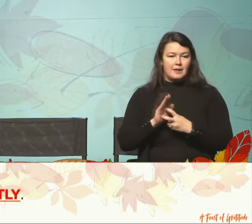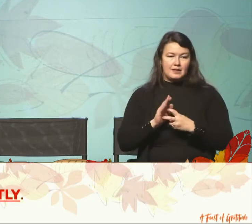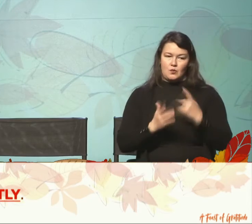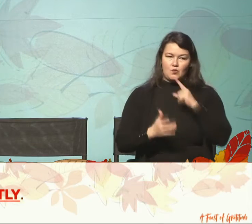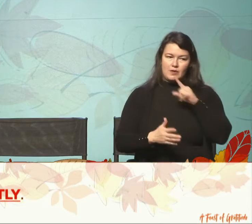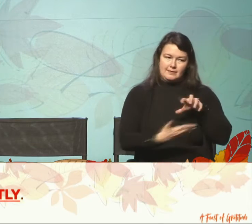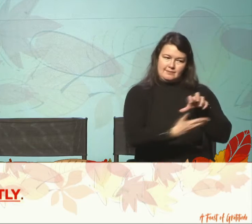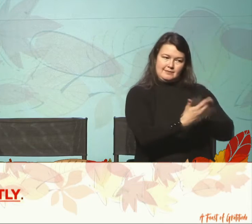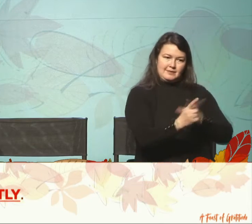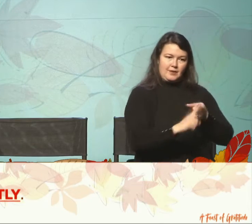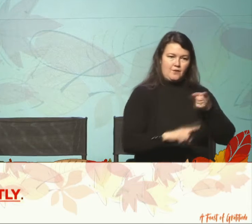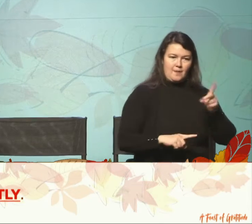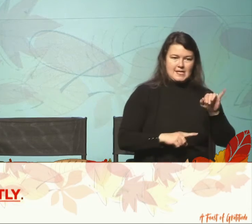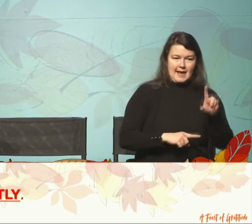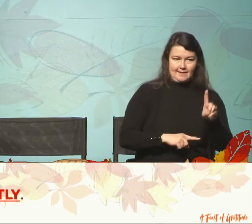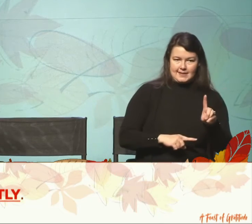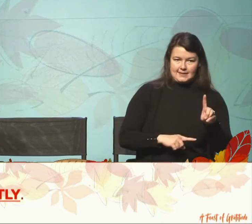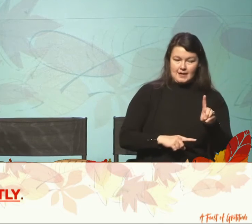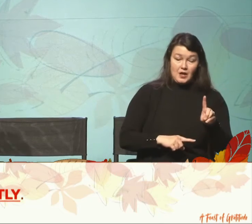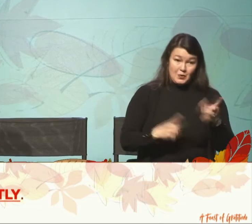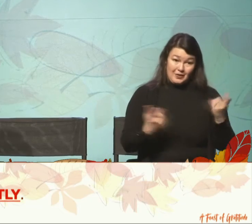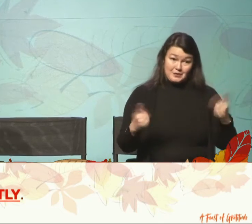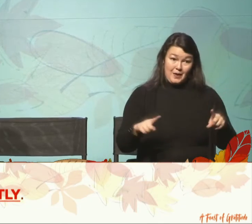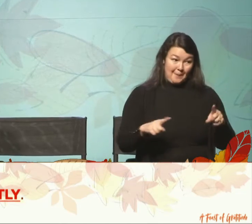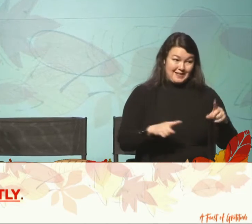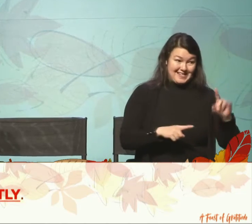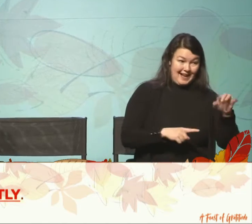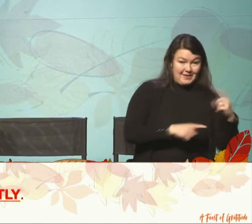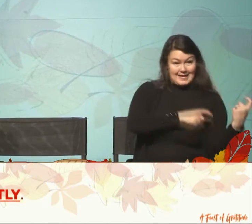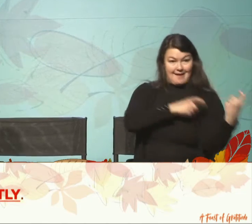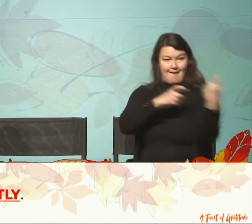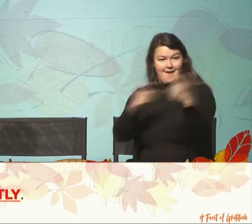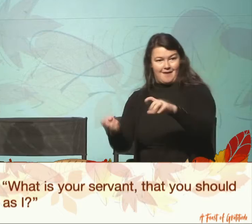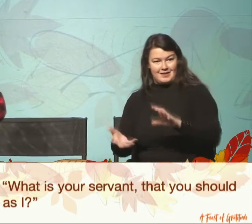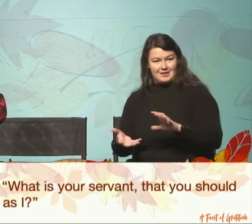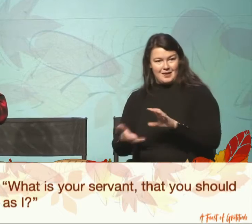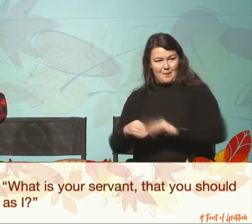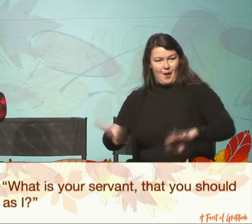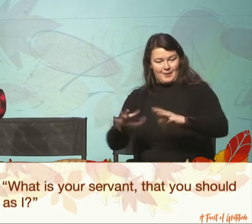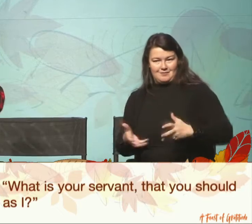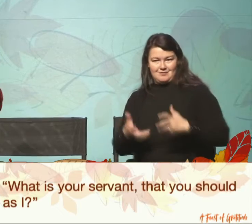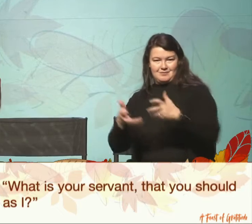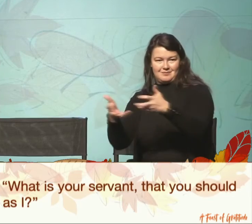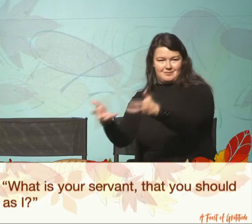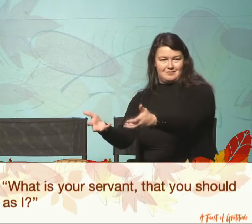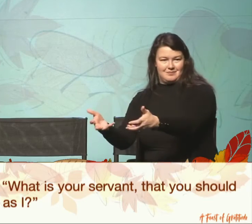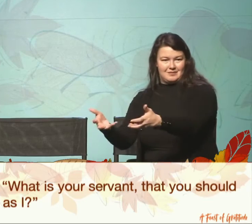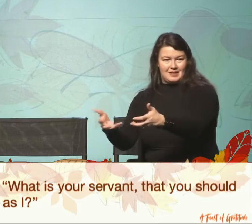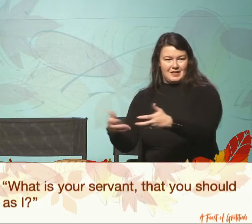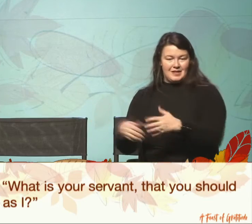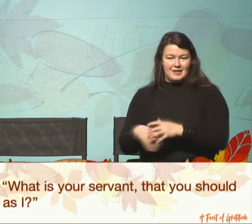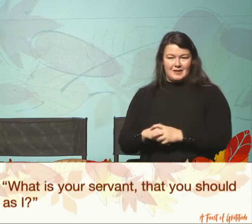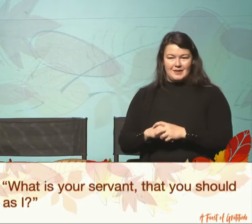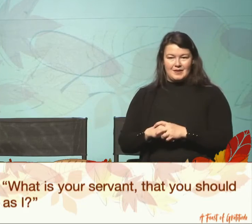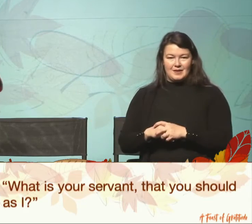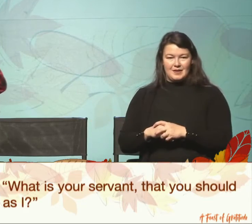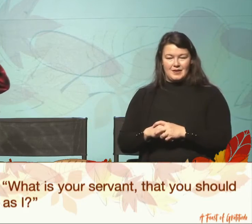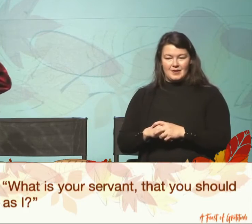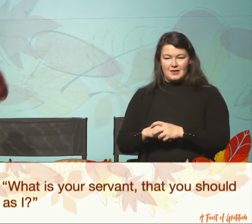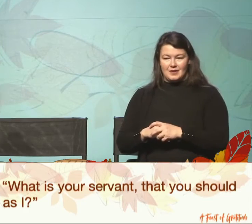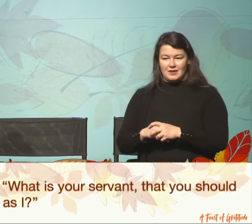pocketbook. And that's what he does. And so Jonathan, in this moment again, he bows low and he